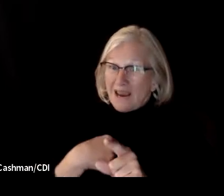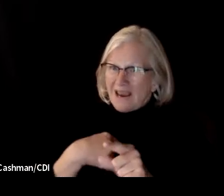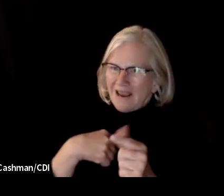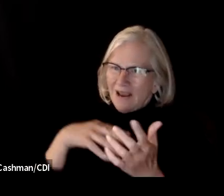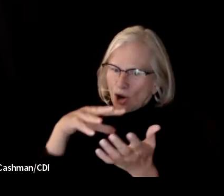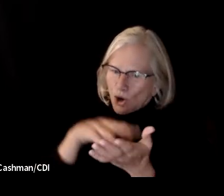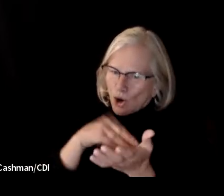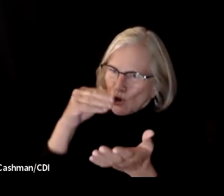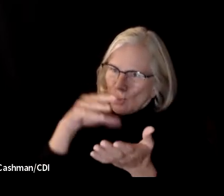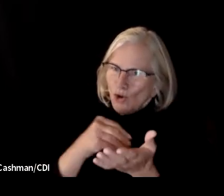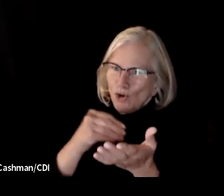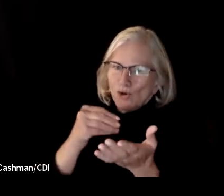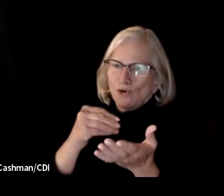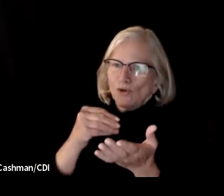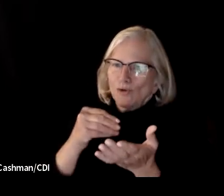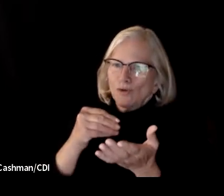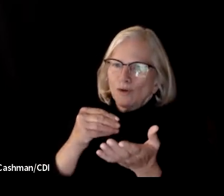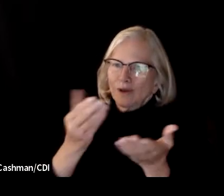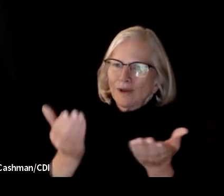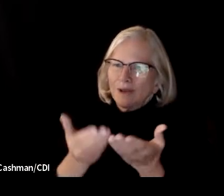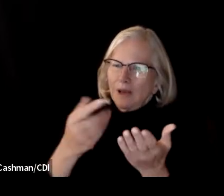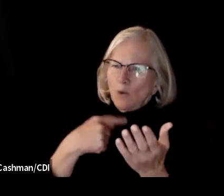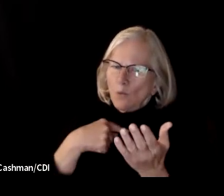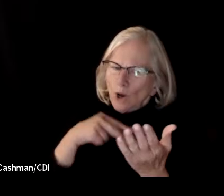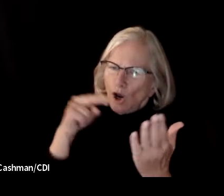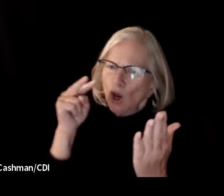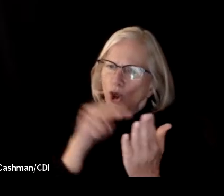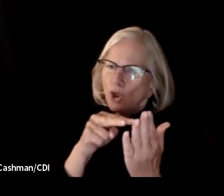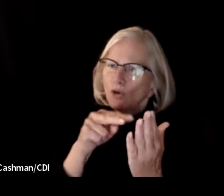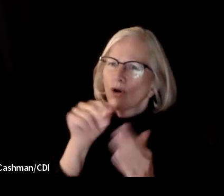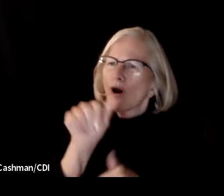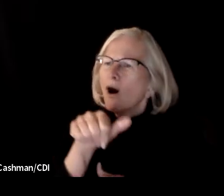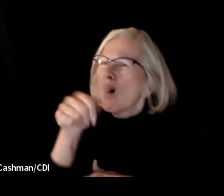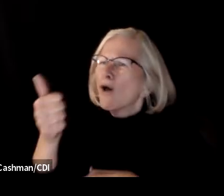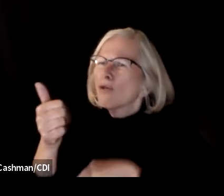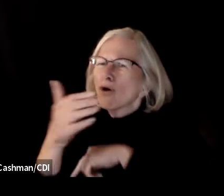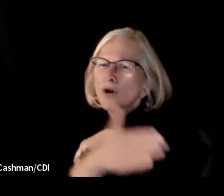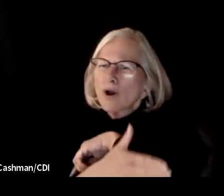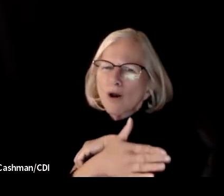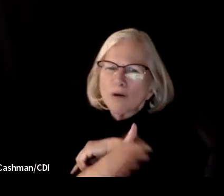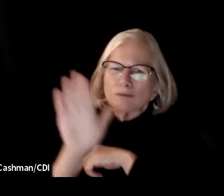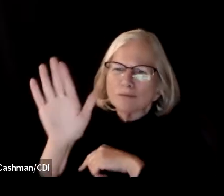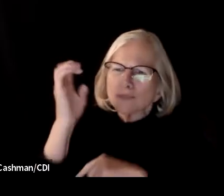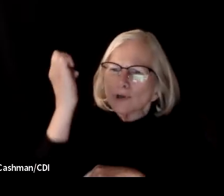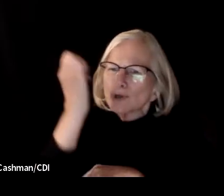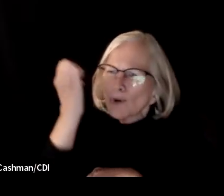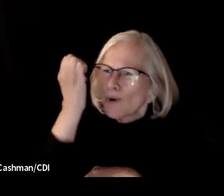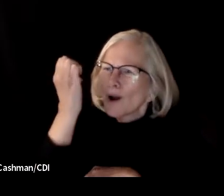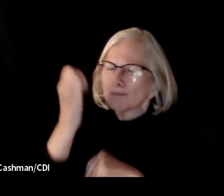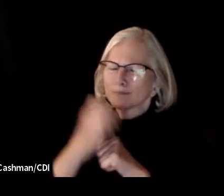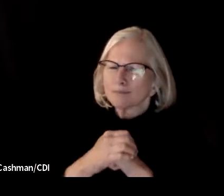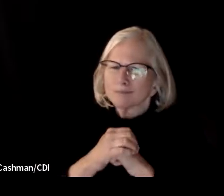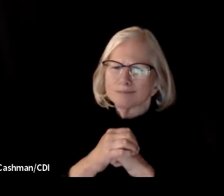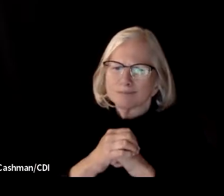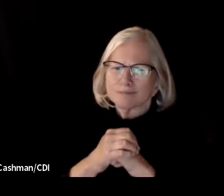are looking at experience from other countries. And what we've seen with Delta, as the commissioner said,